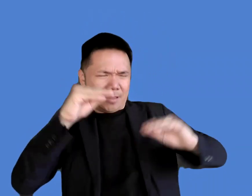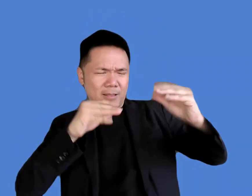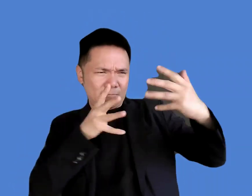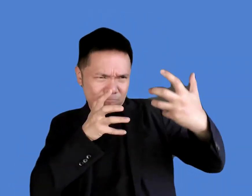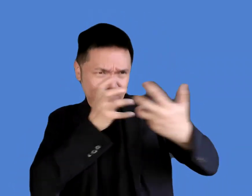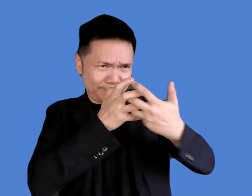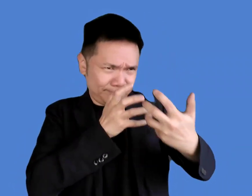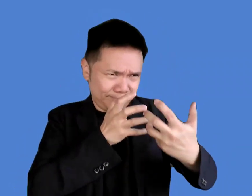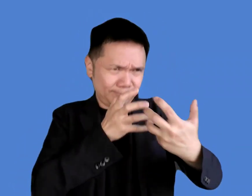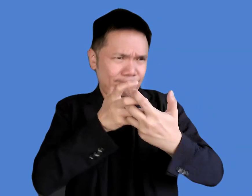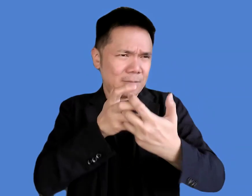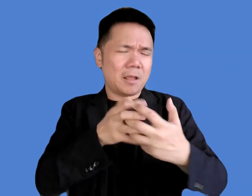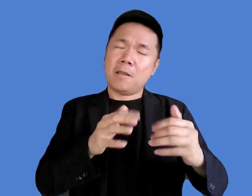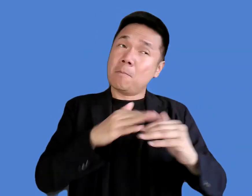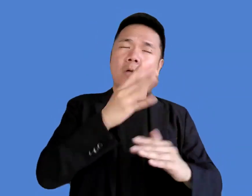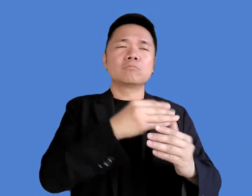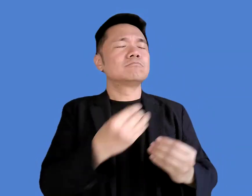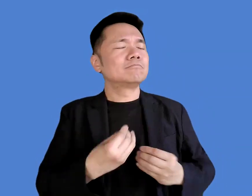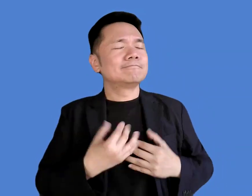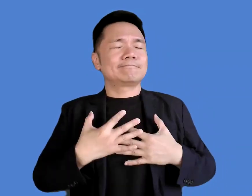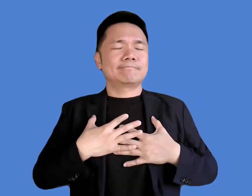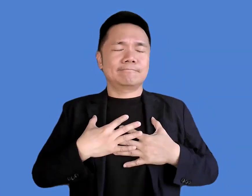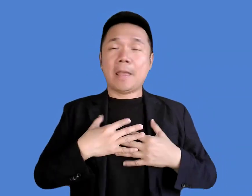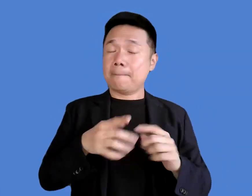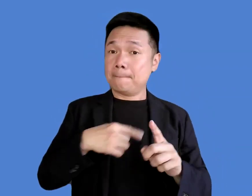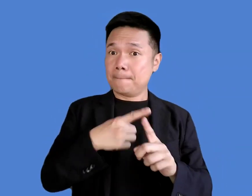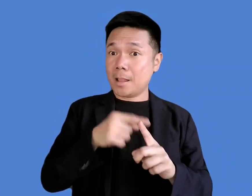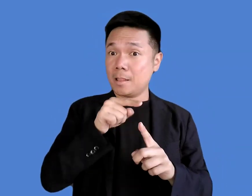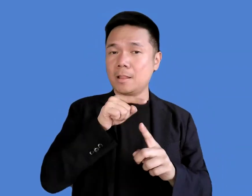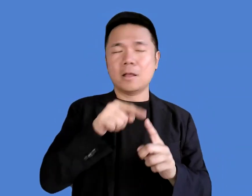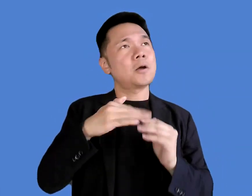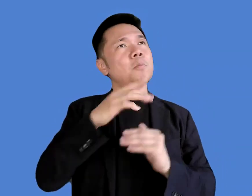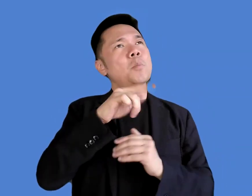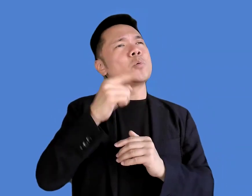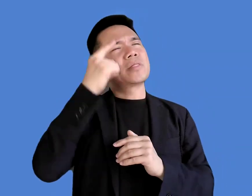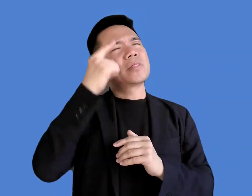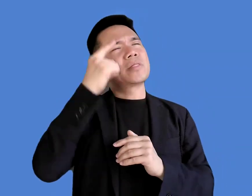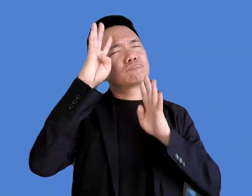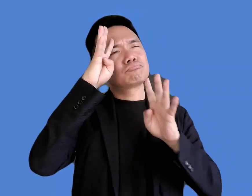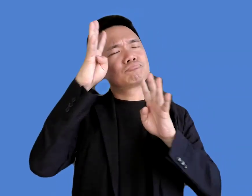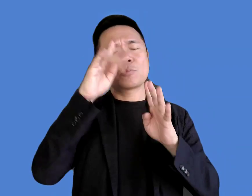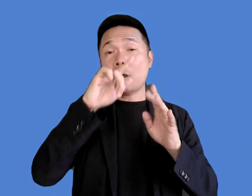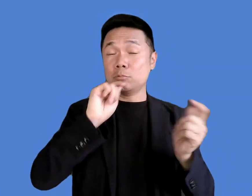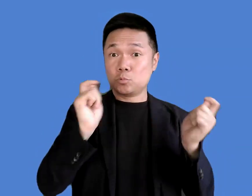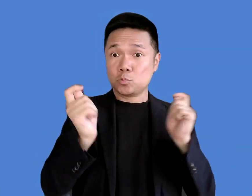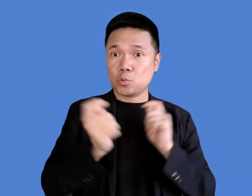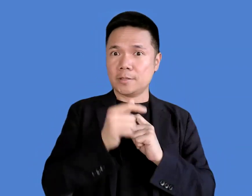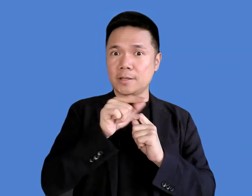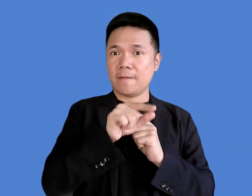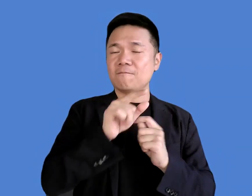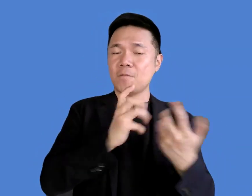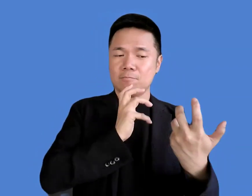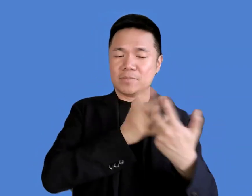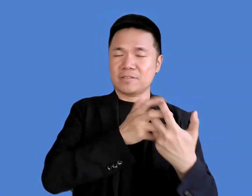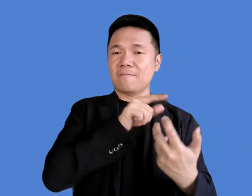want to learn from and be inspired from, and apply those as well to then leverage innovation to transform within the private